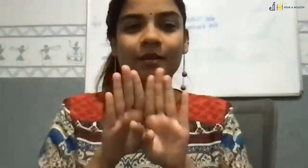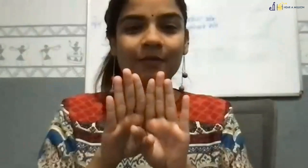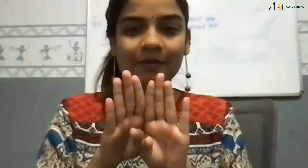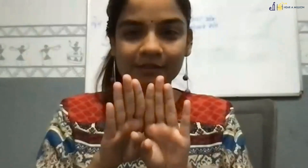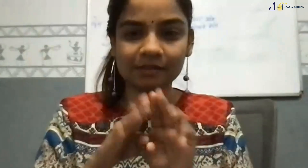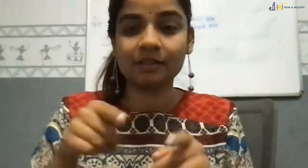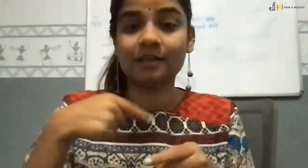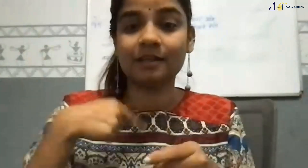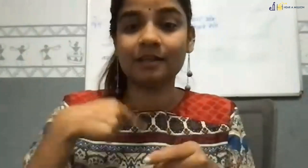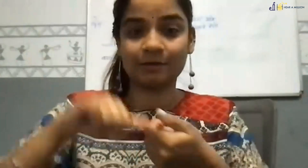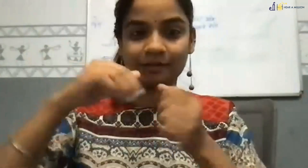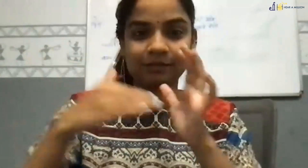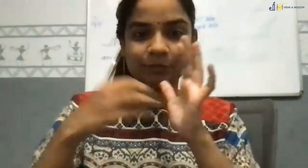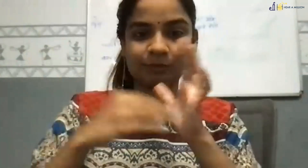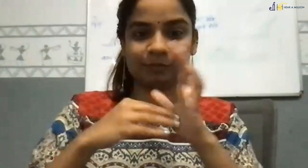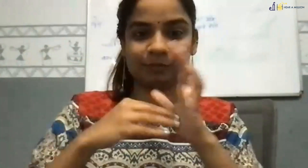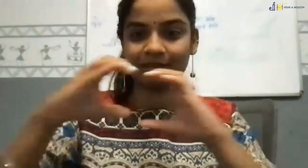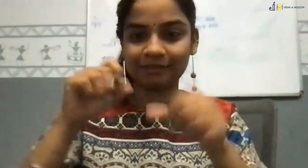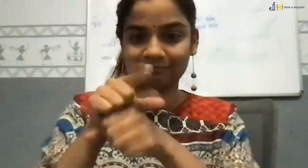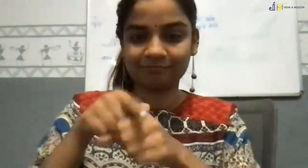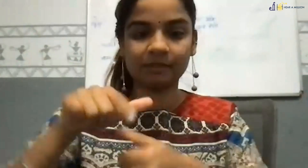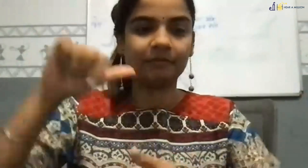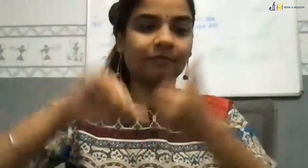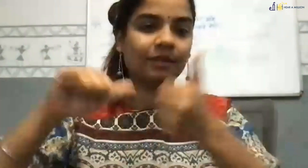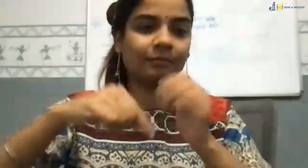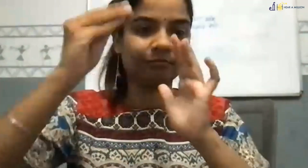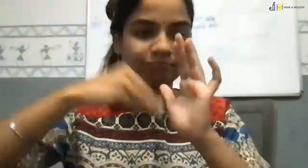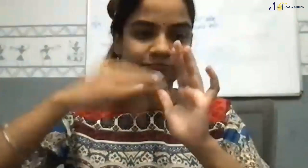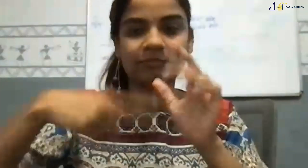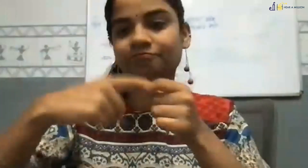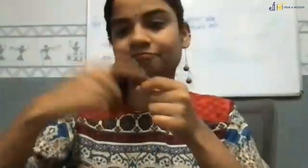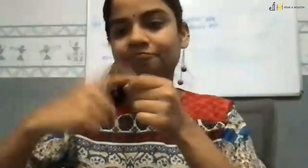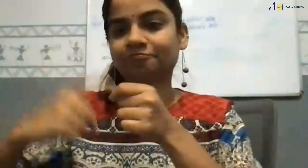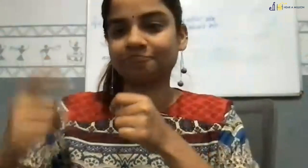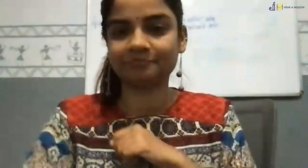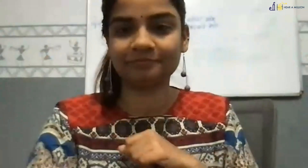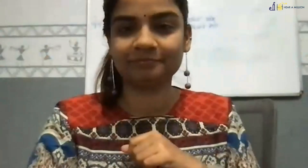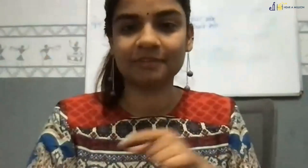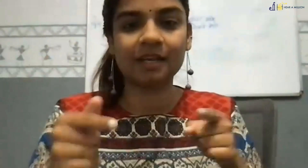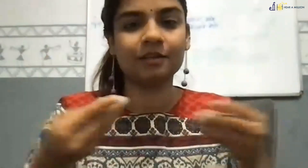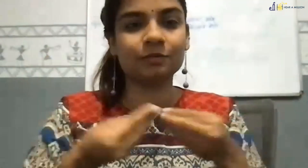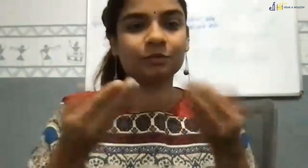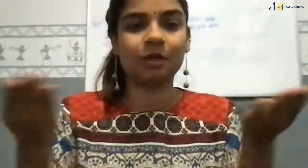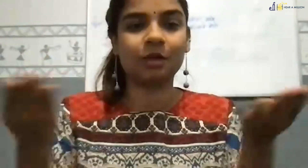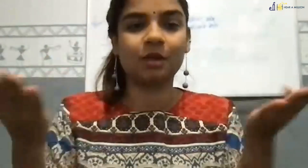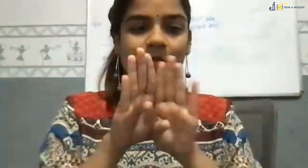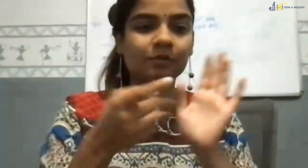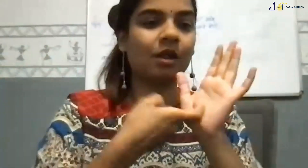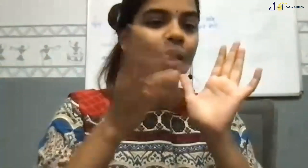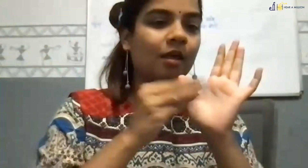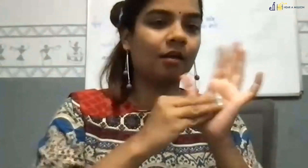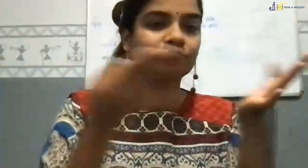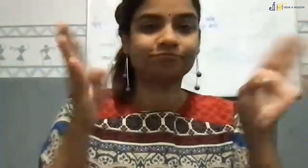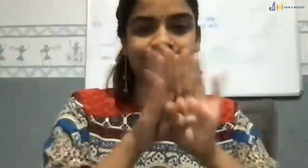so now we would be closing the session soon. We we have sent the feedback